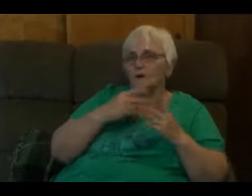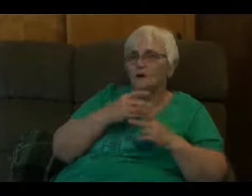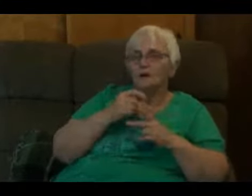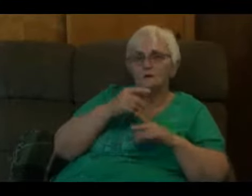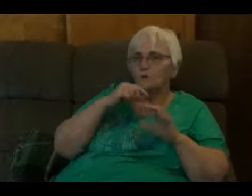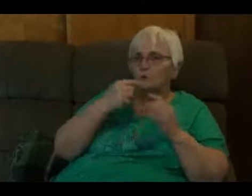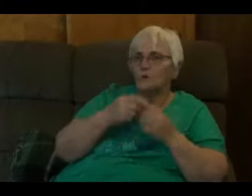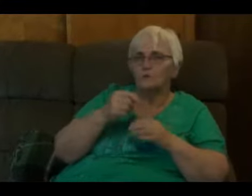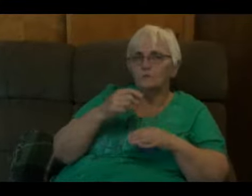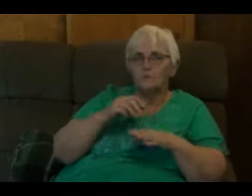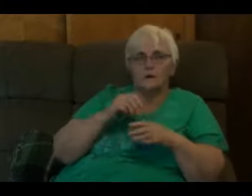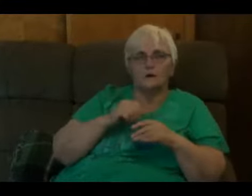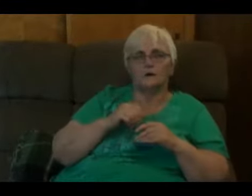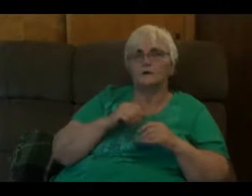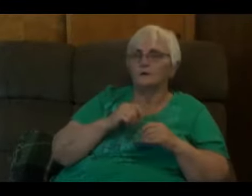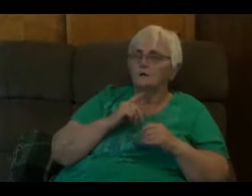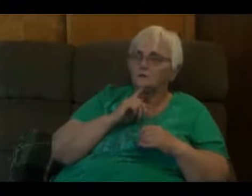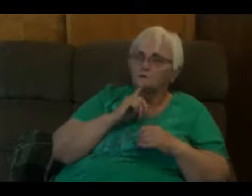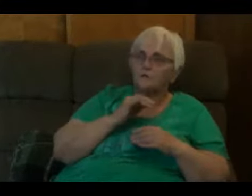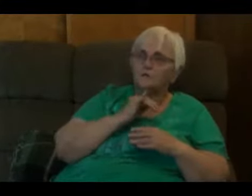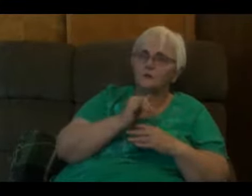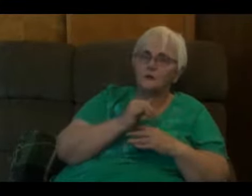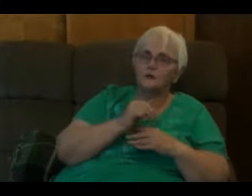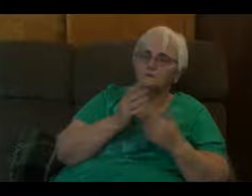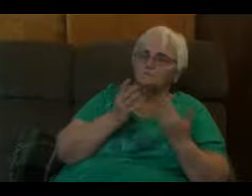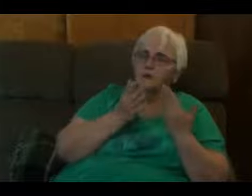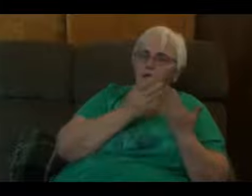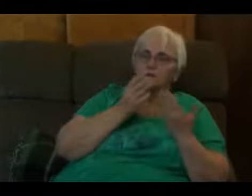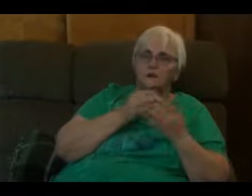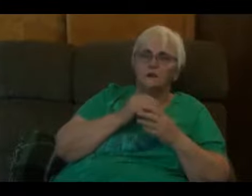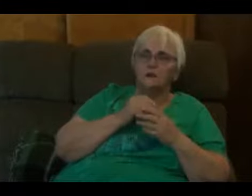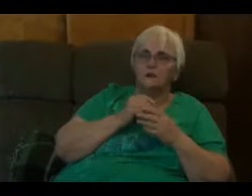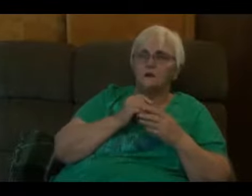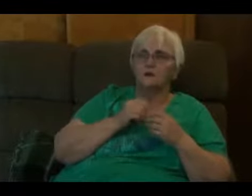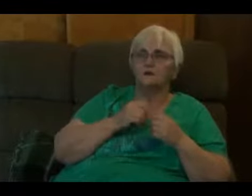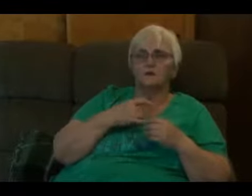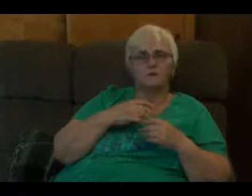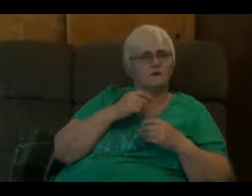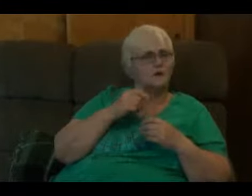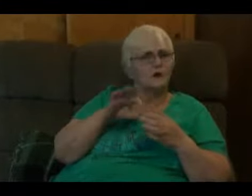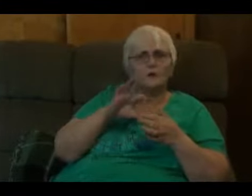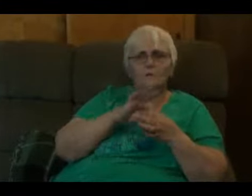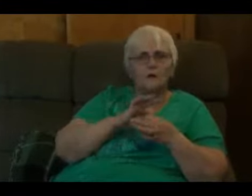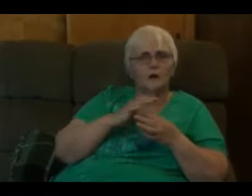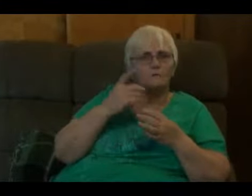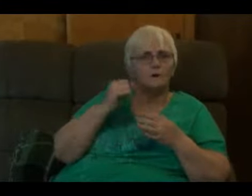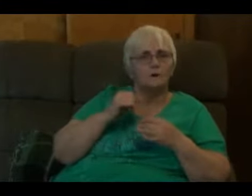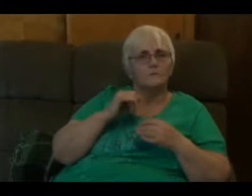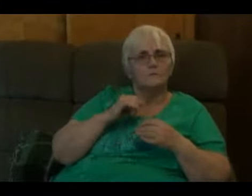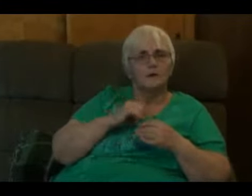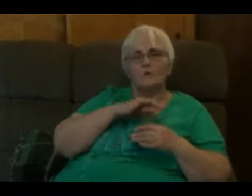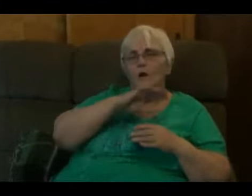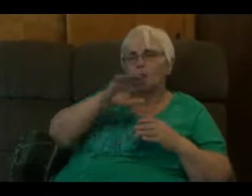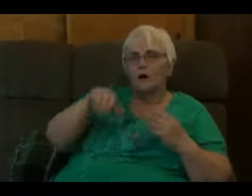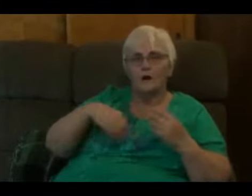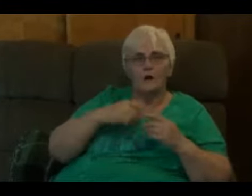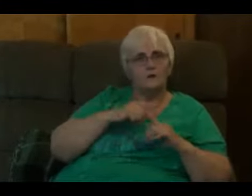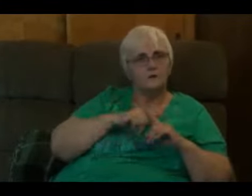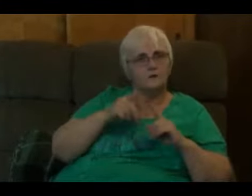But the bottom line is, it's easy to feel like you don't belong because the bottom line is we're all different somehow.